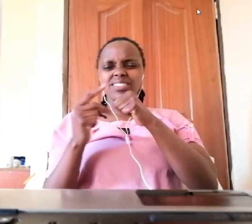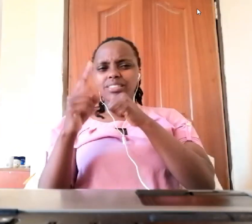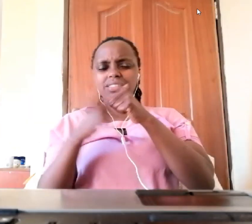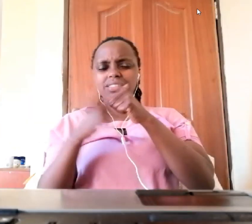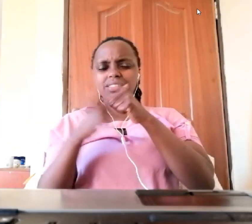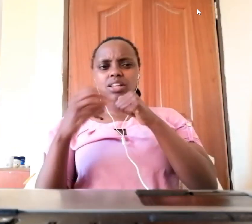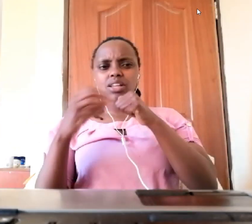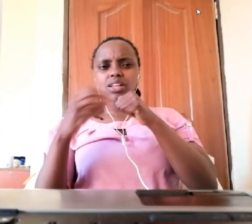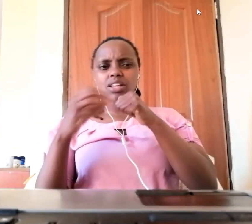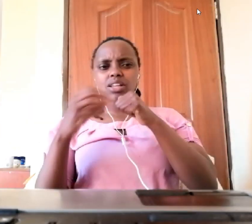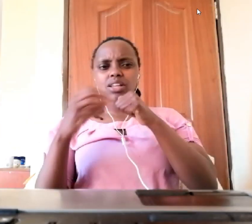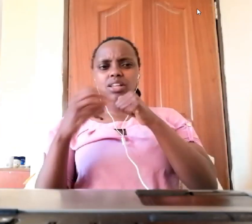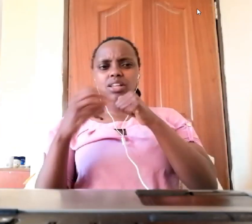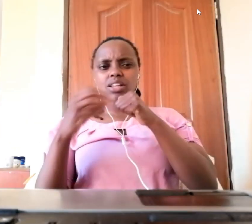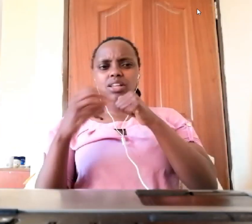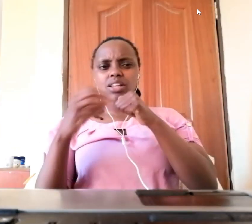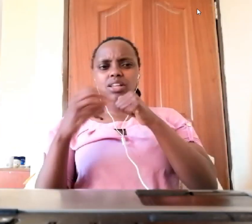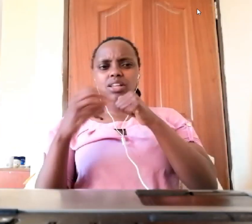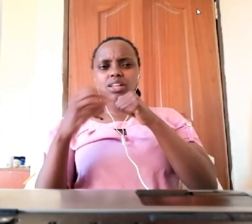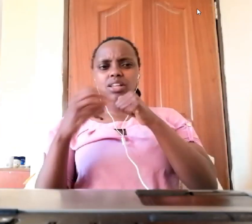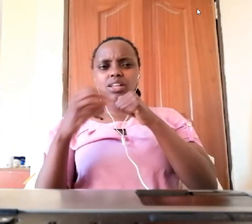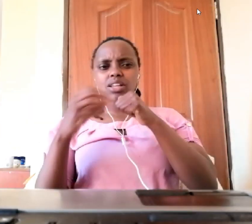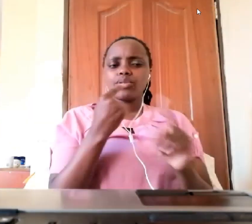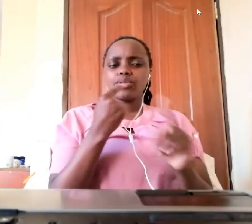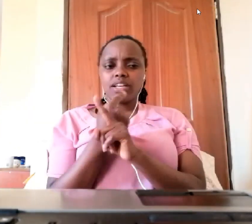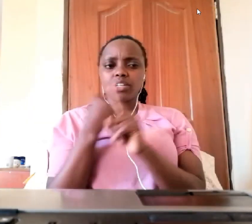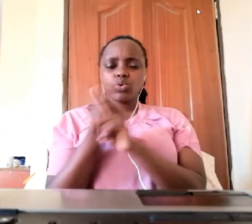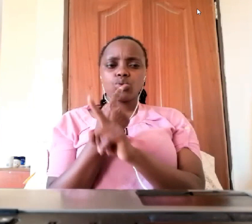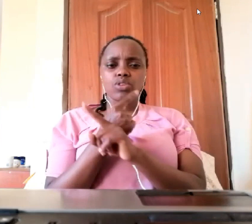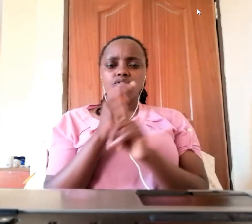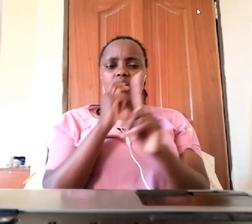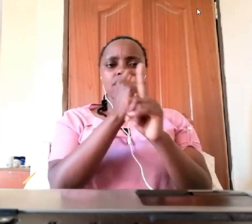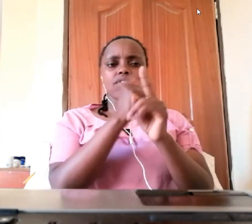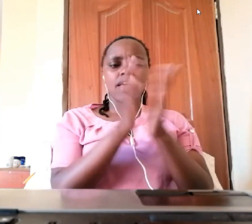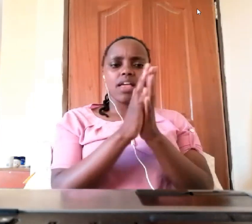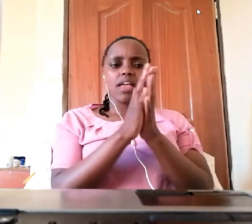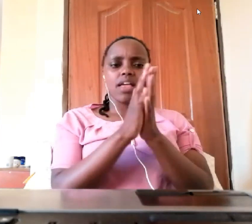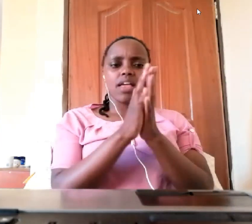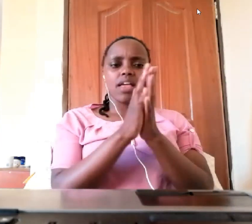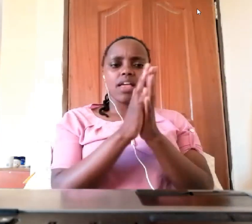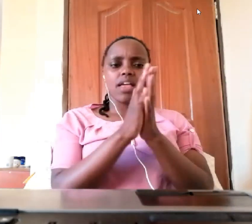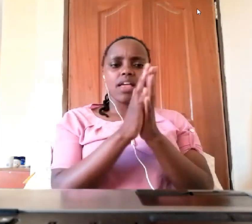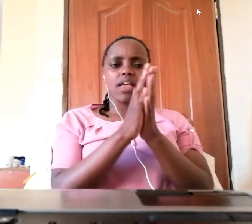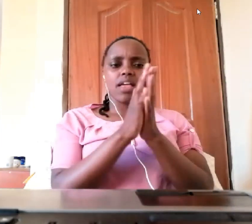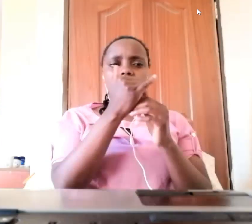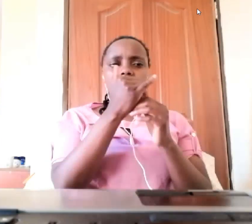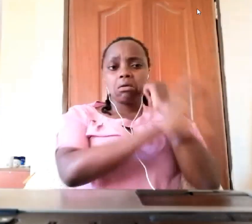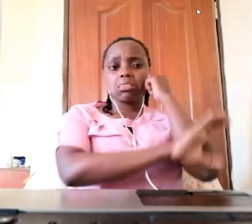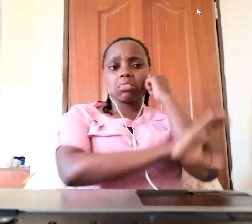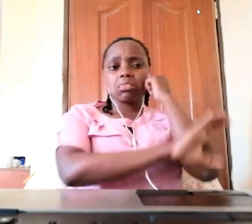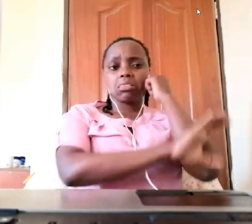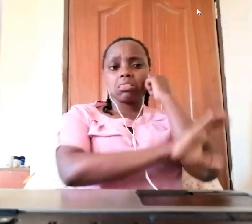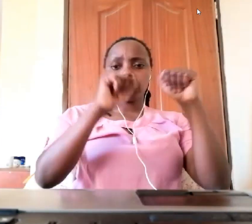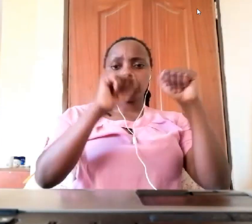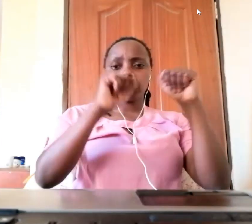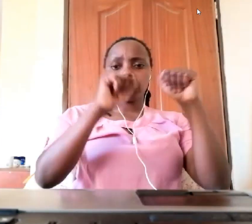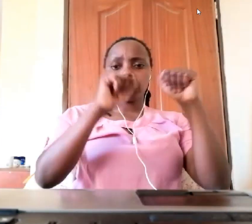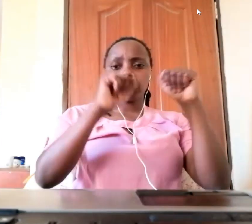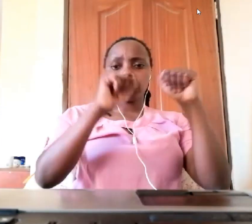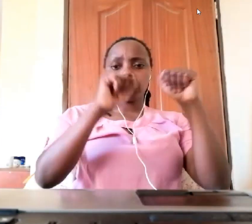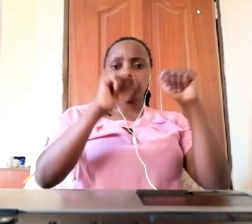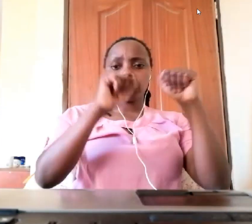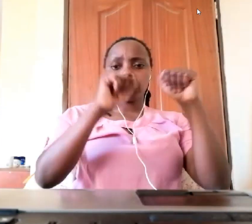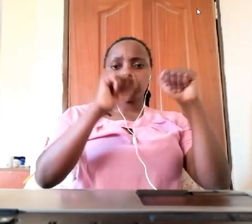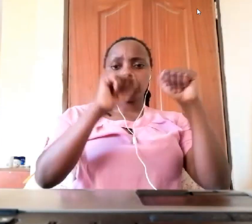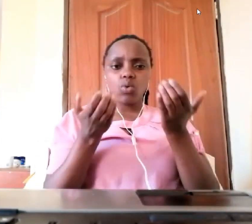we always make reference to different instruments and the provisions so that the countries can actually comply